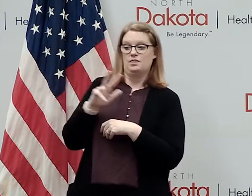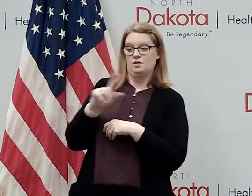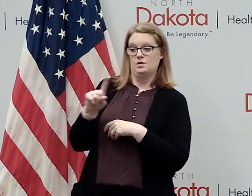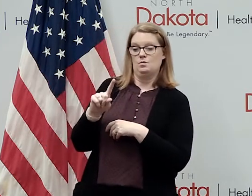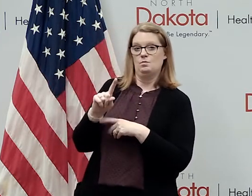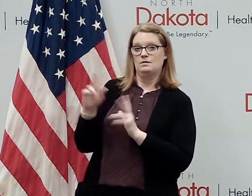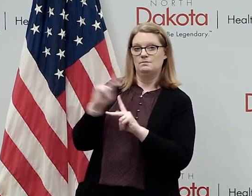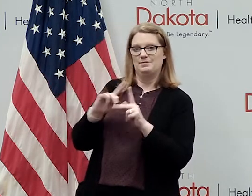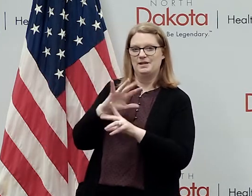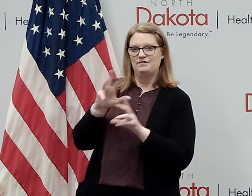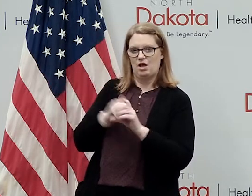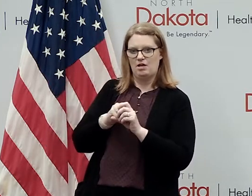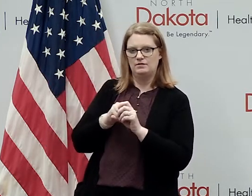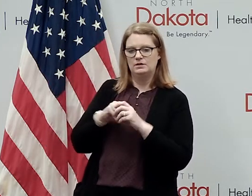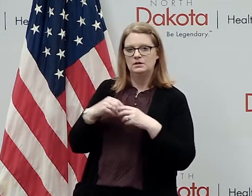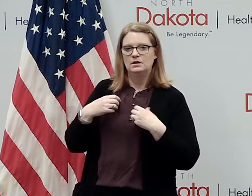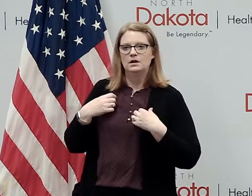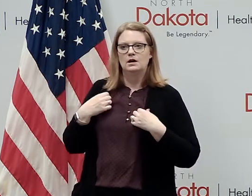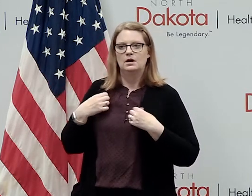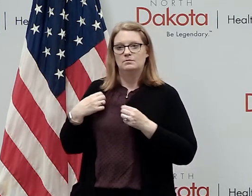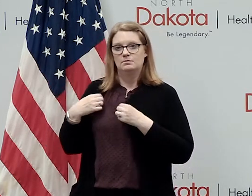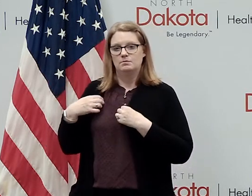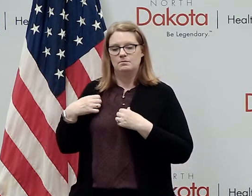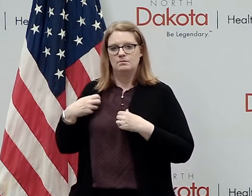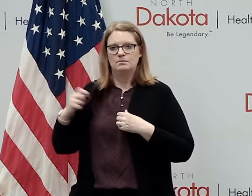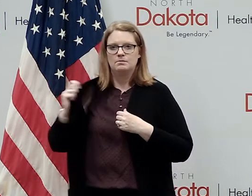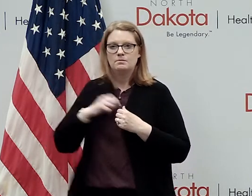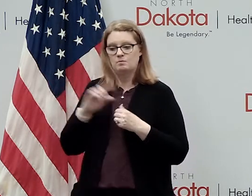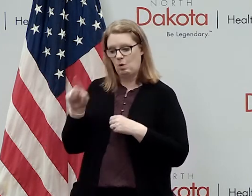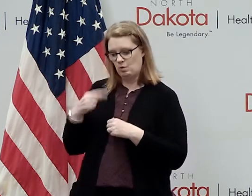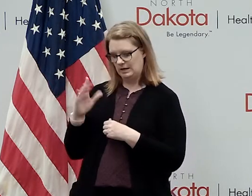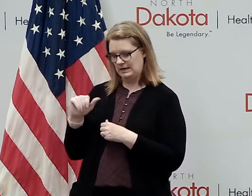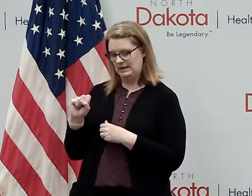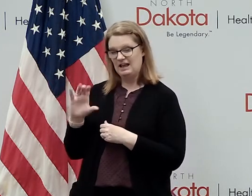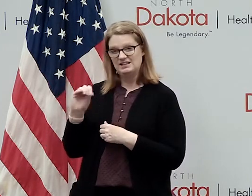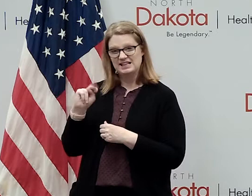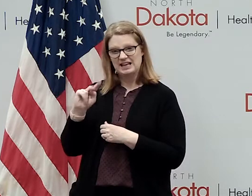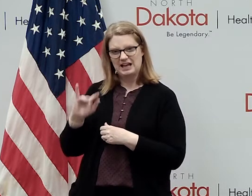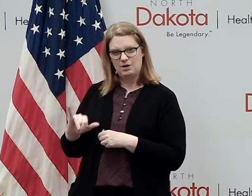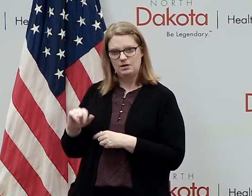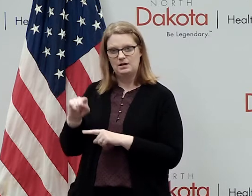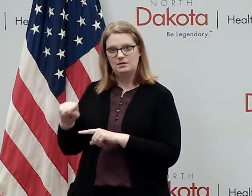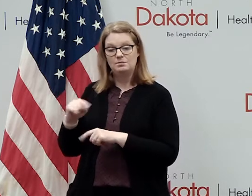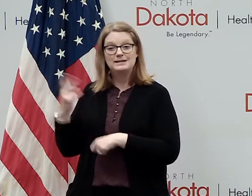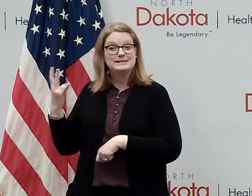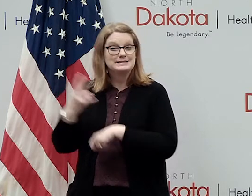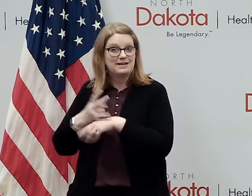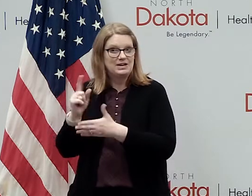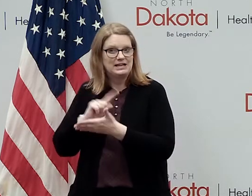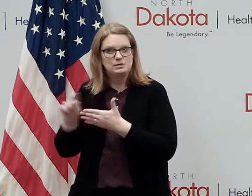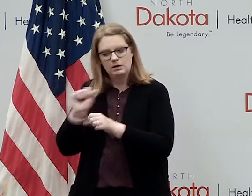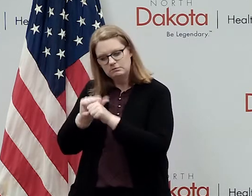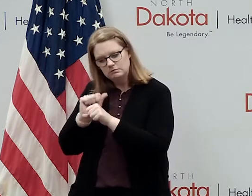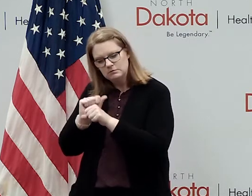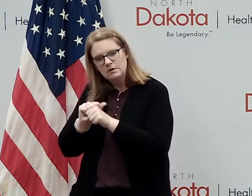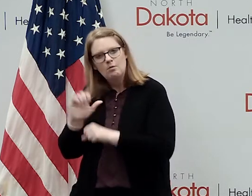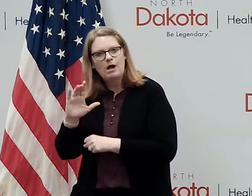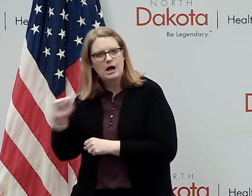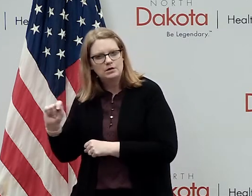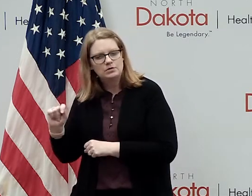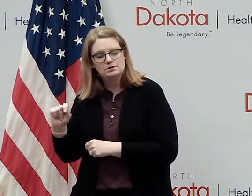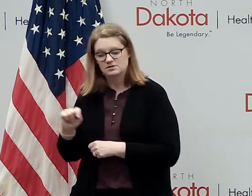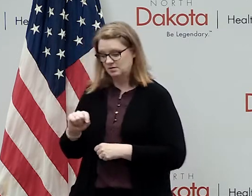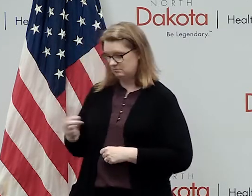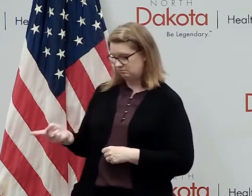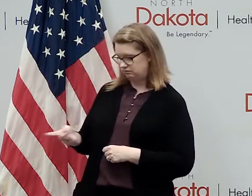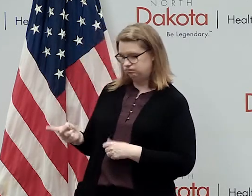individuals involved in this just in Cass County. And again, these folks are doing this 7 days a week. And I want to thank